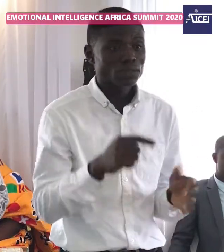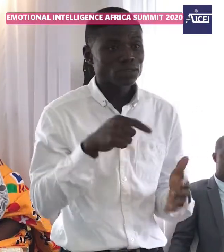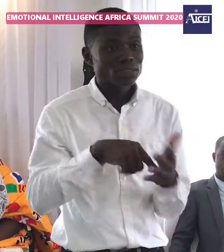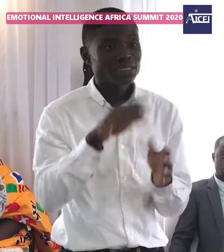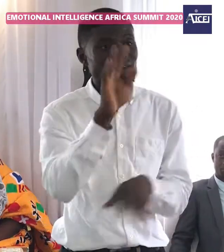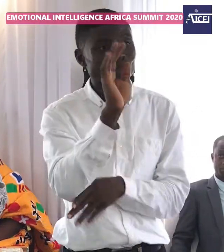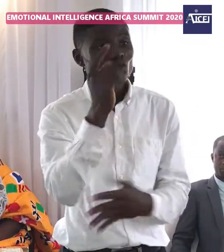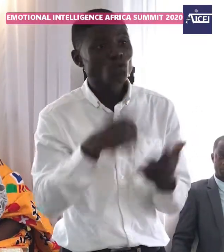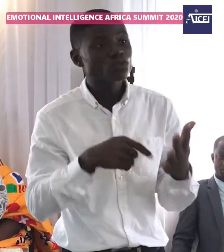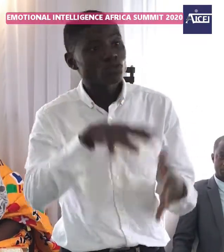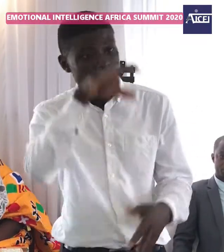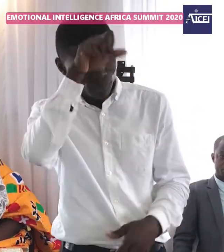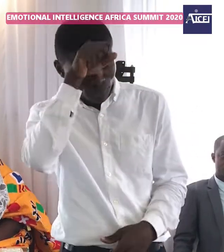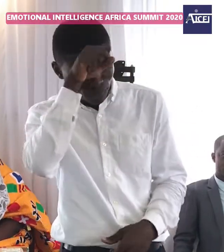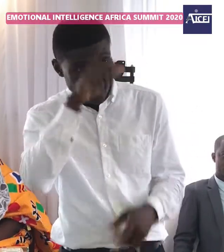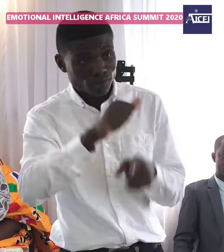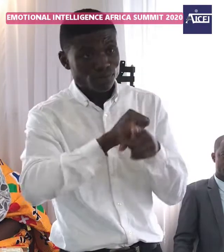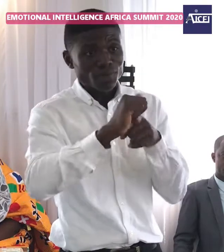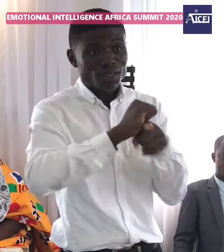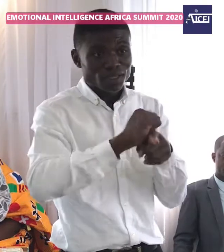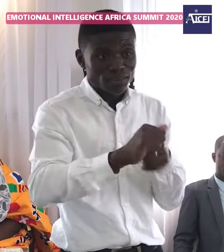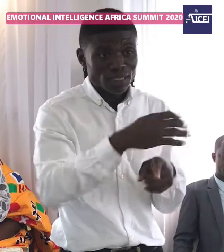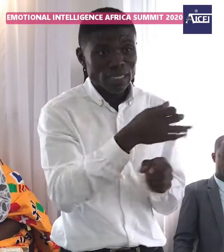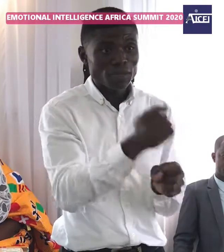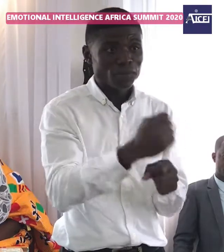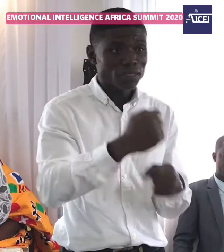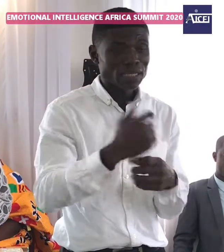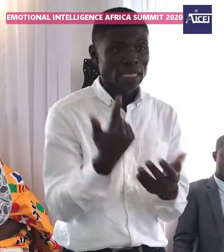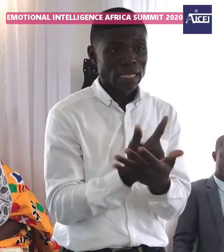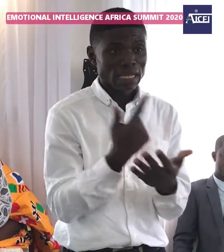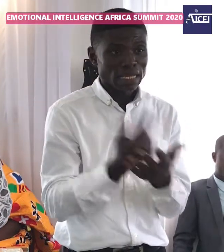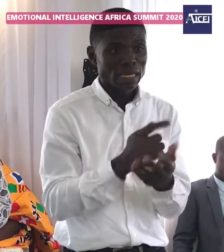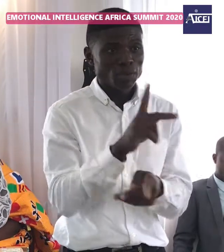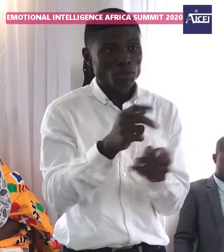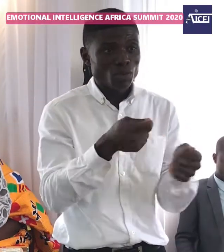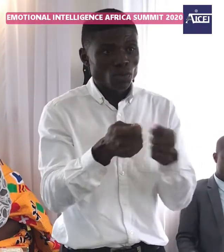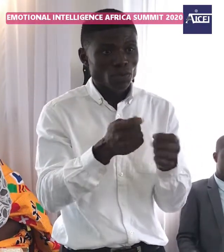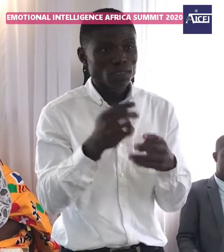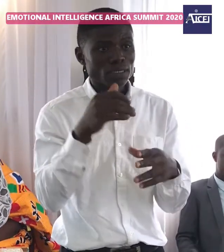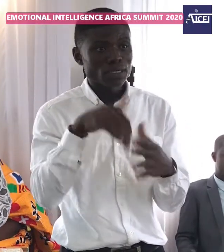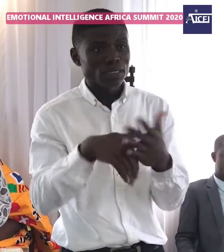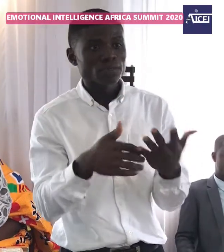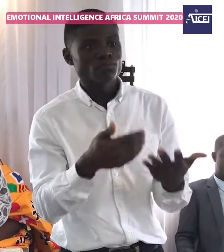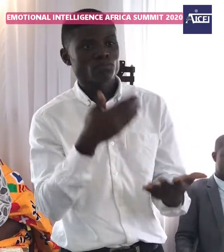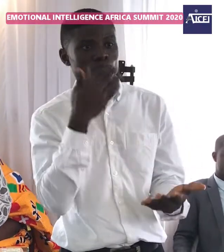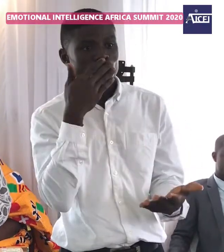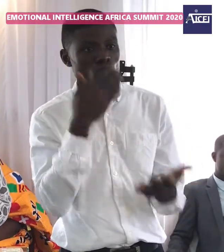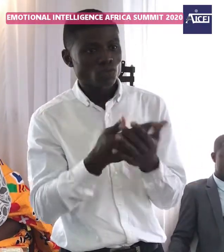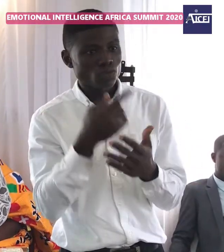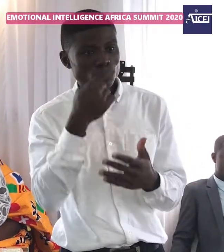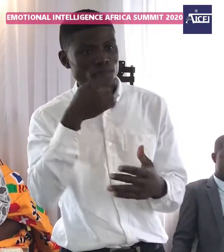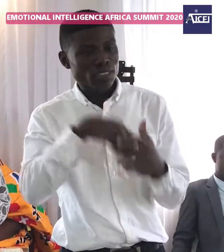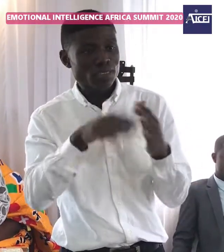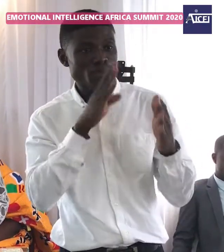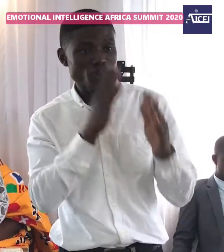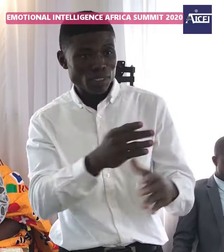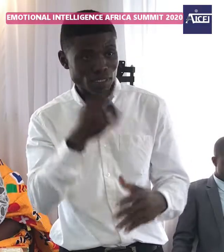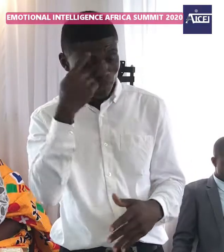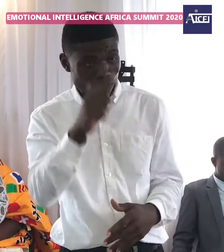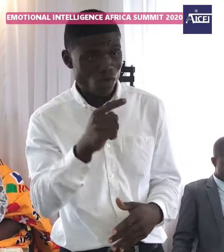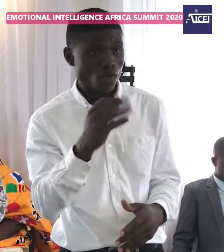captioned: practicing and maintaining Ghana's democracy in tranquility for posterity,